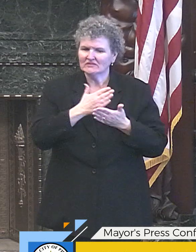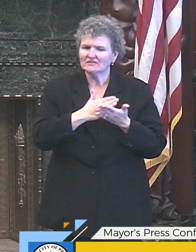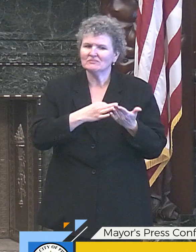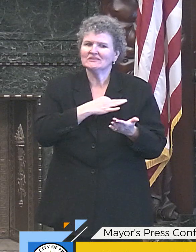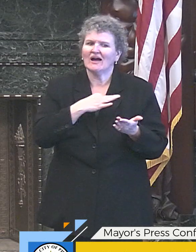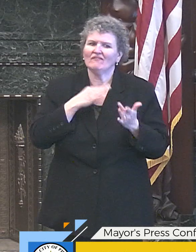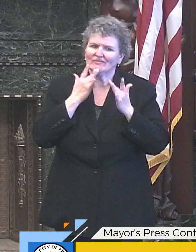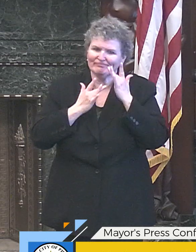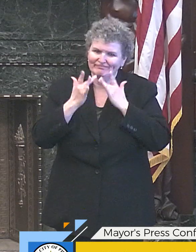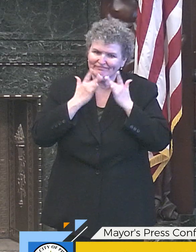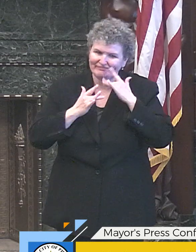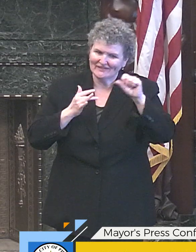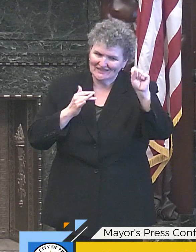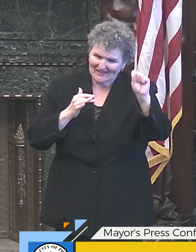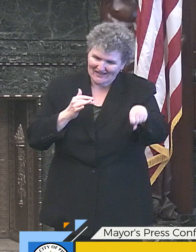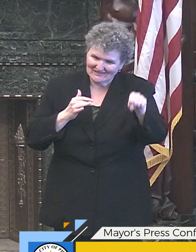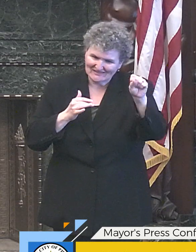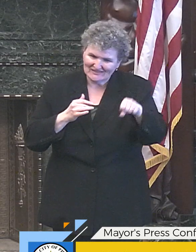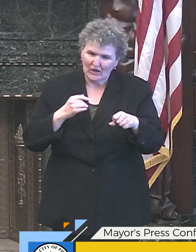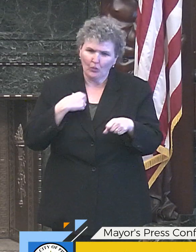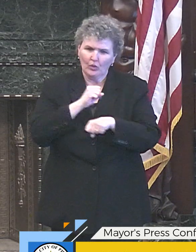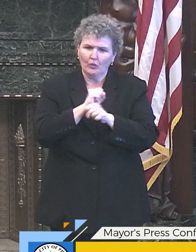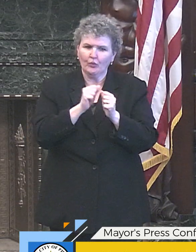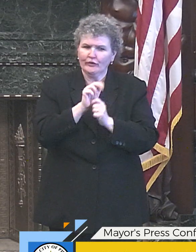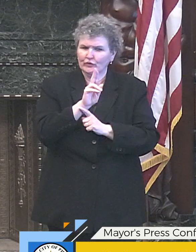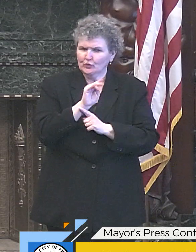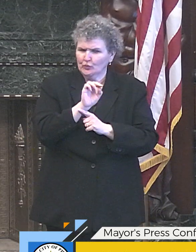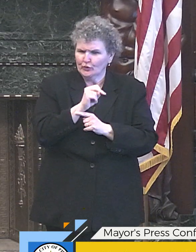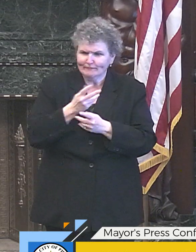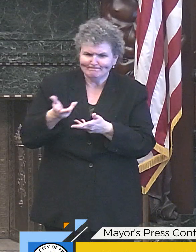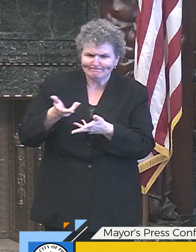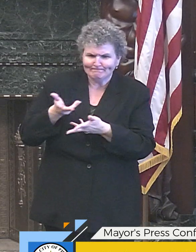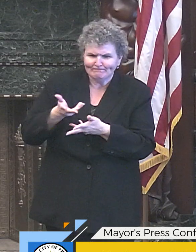sanitation, and we're working with the union to make sure that's rectified.